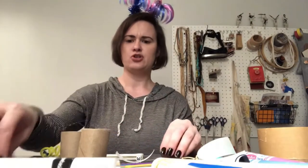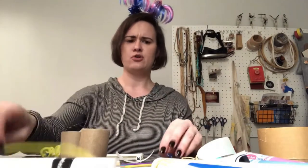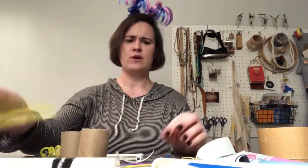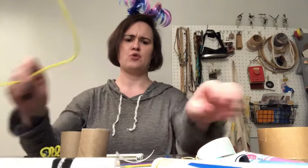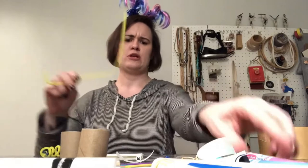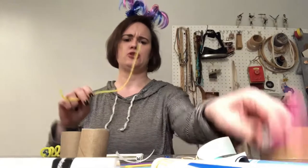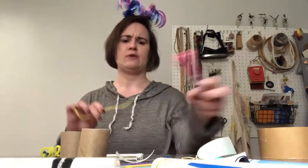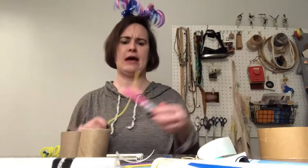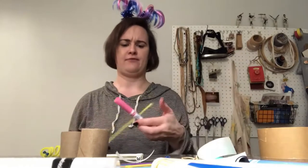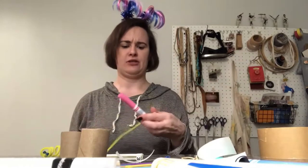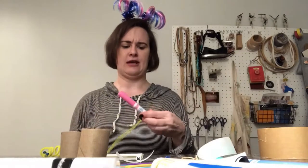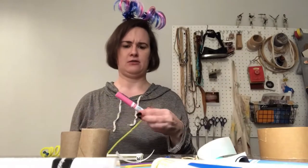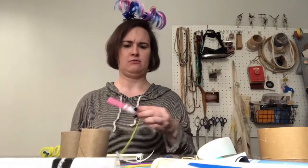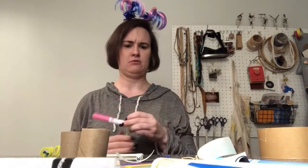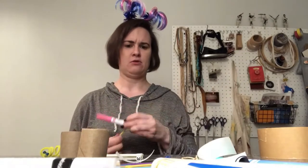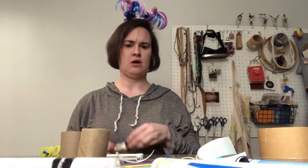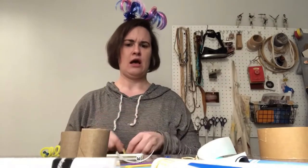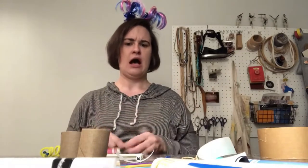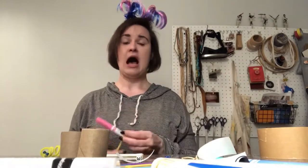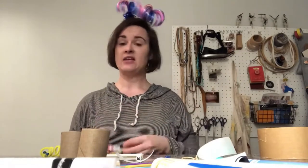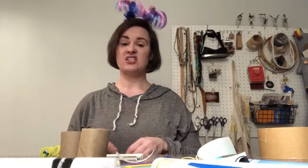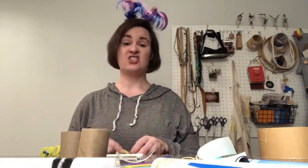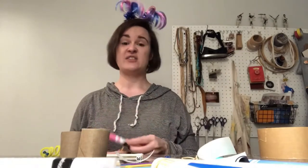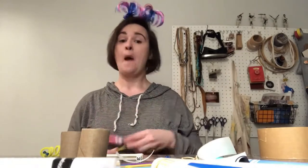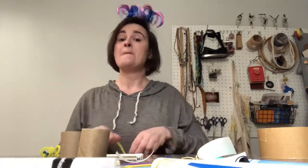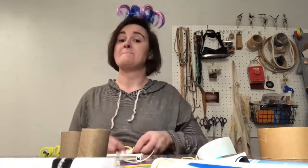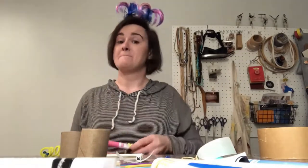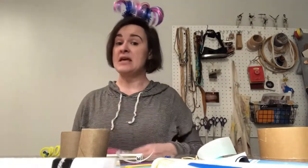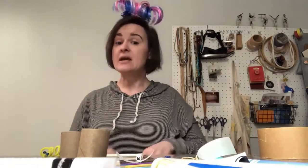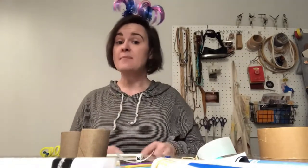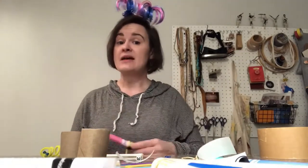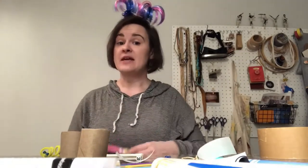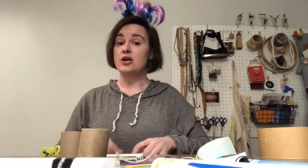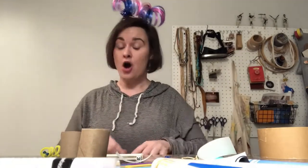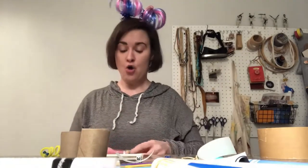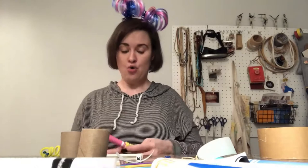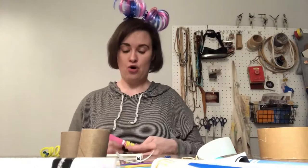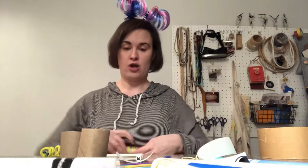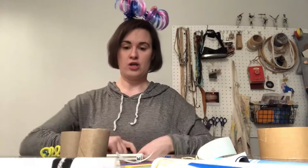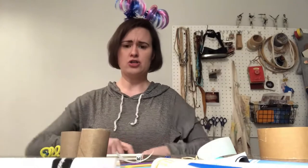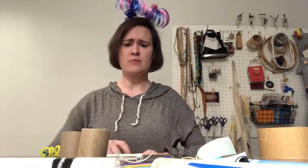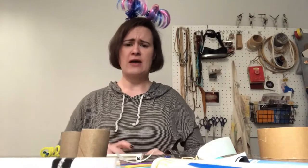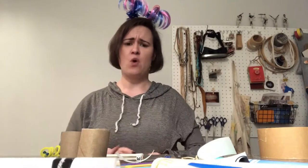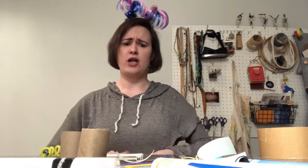Don't know what I'm going to do after that. I like to just make it up as I go. You might want